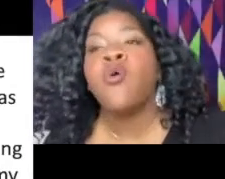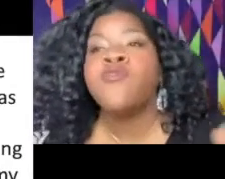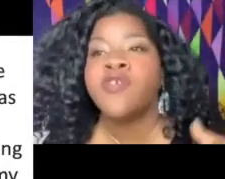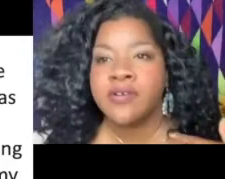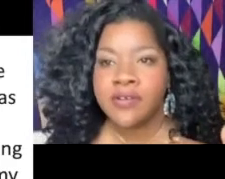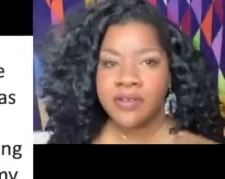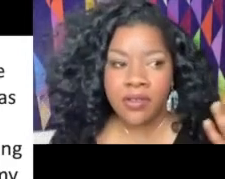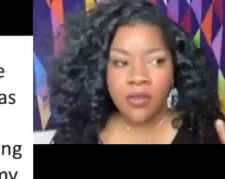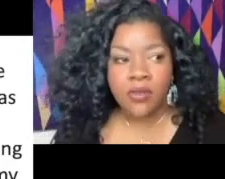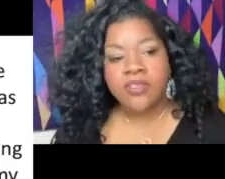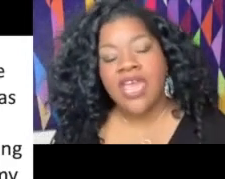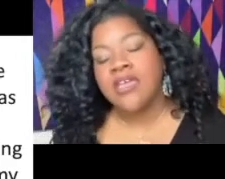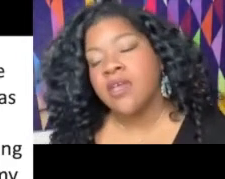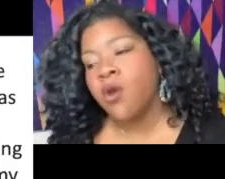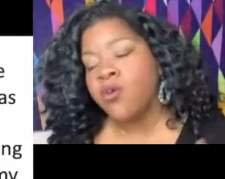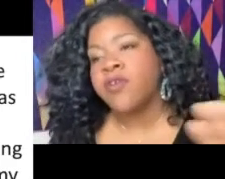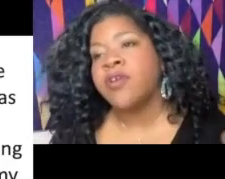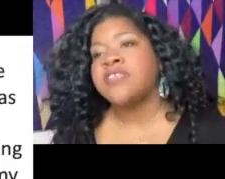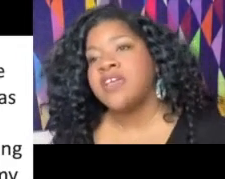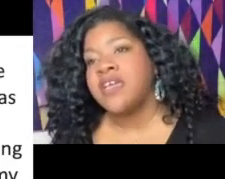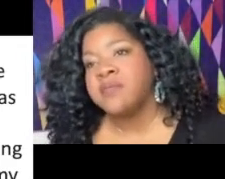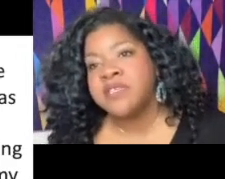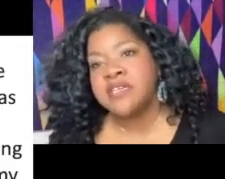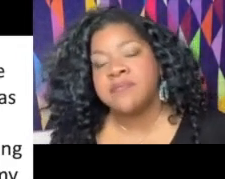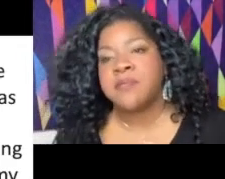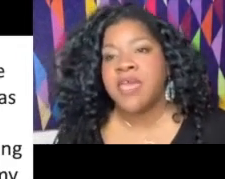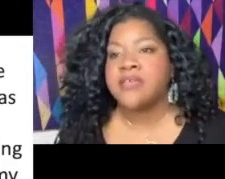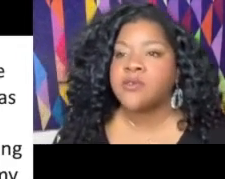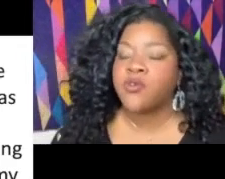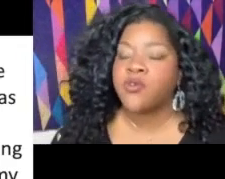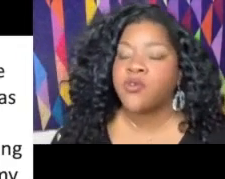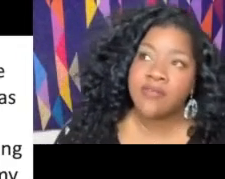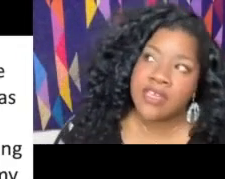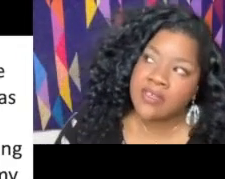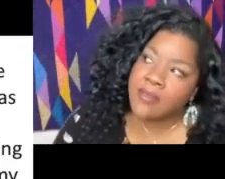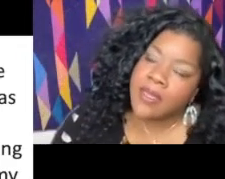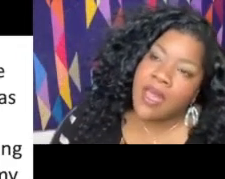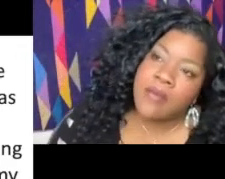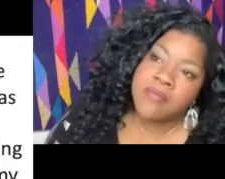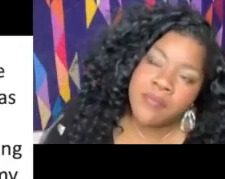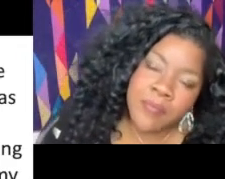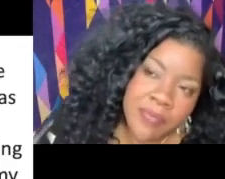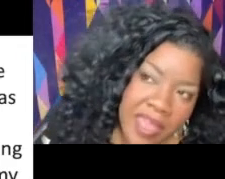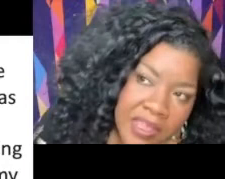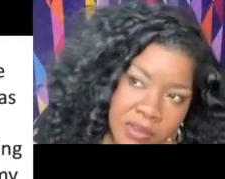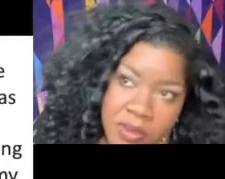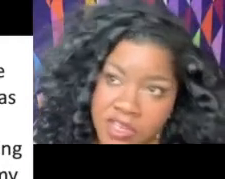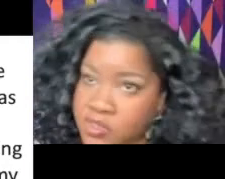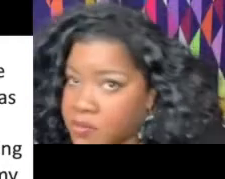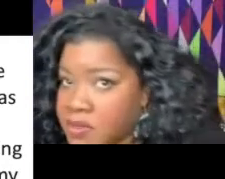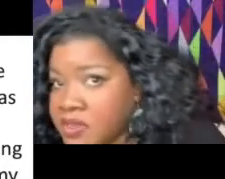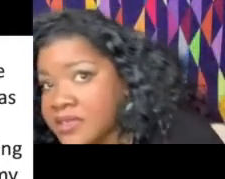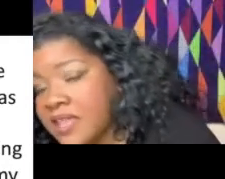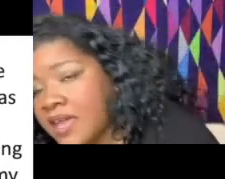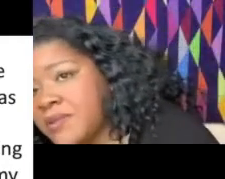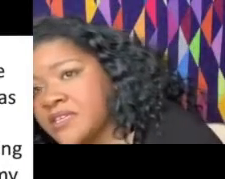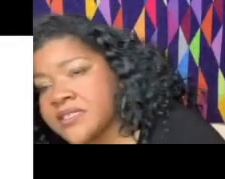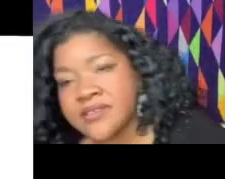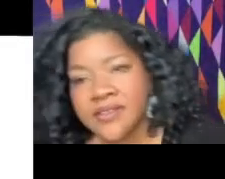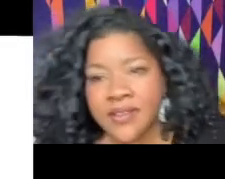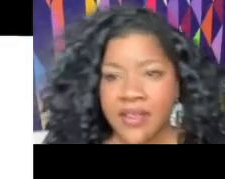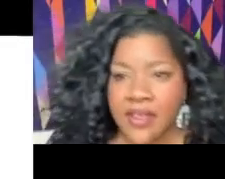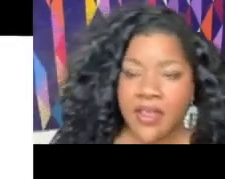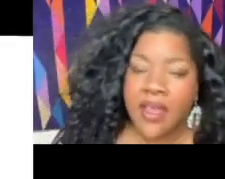taking over and taking up deep space creatively. Thank you. Could you turn to the next slide,